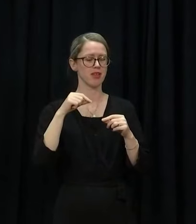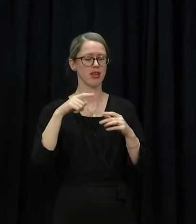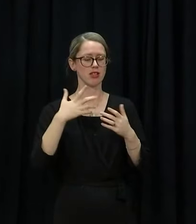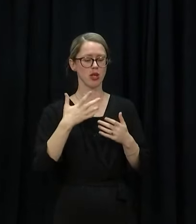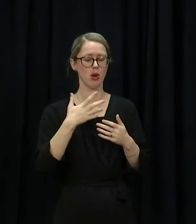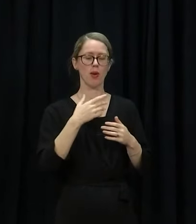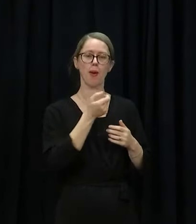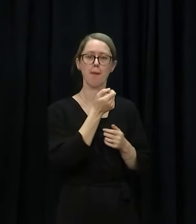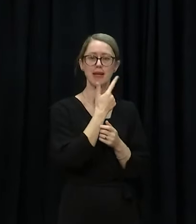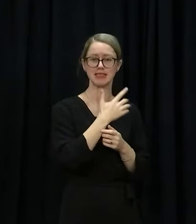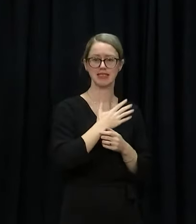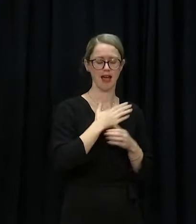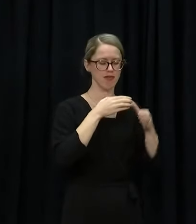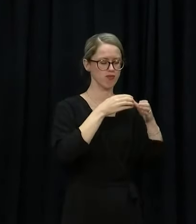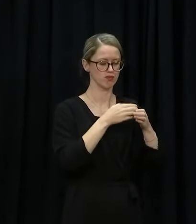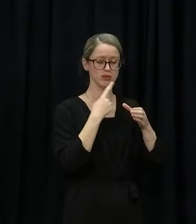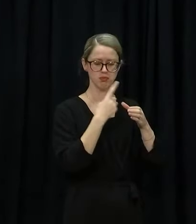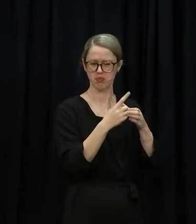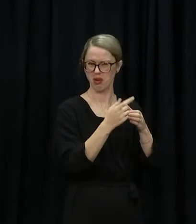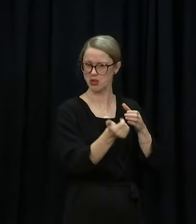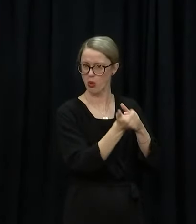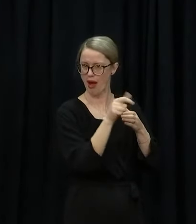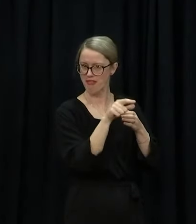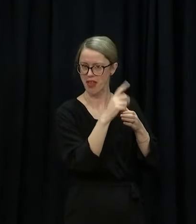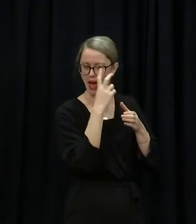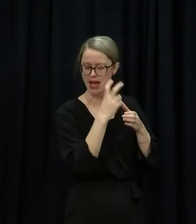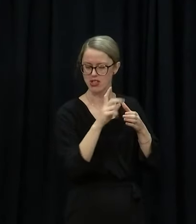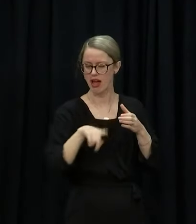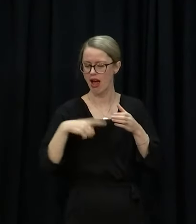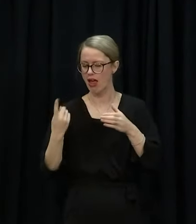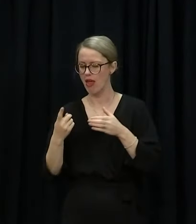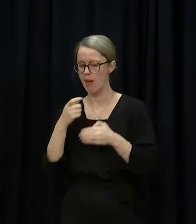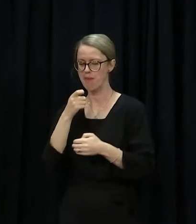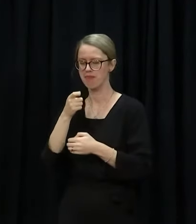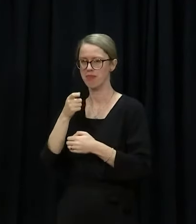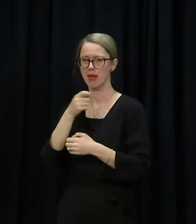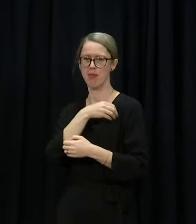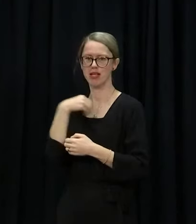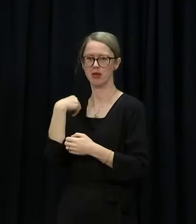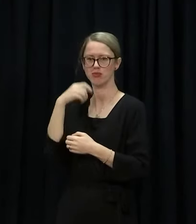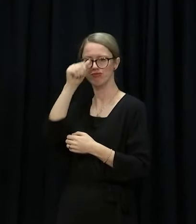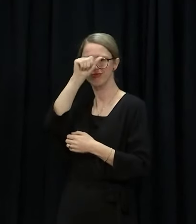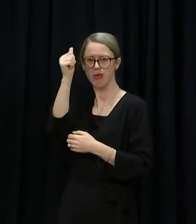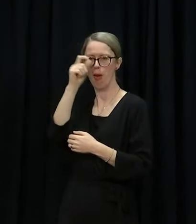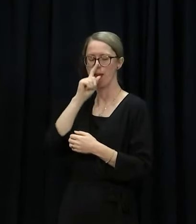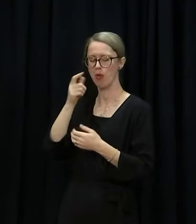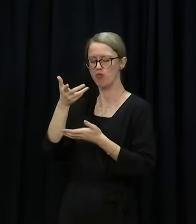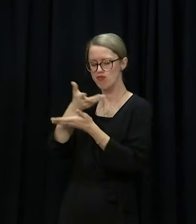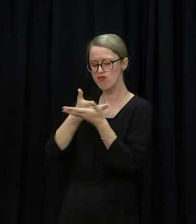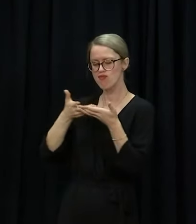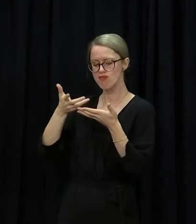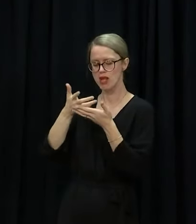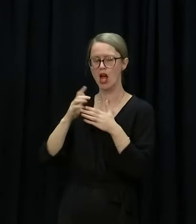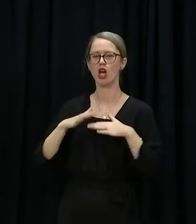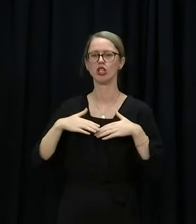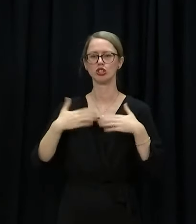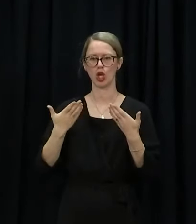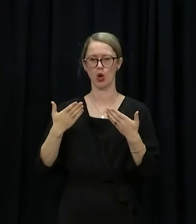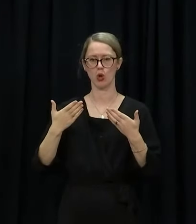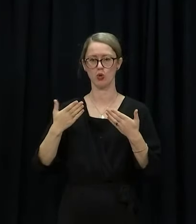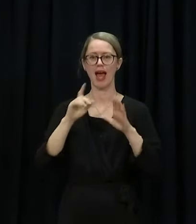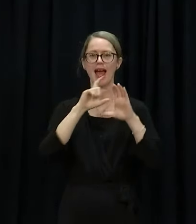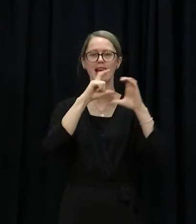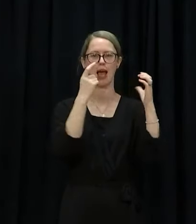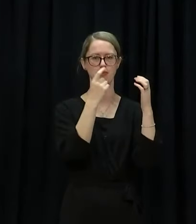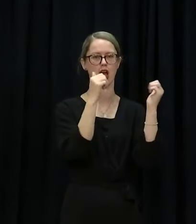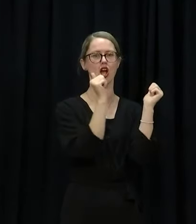additional group of experts who also supported an extension of eligibility to young people. On that basis, Cabinet has agreed